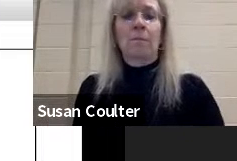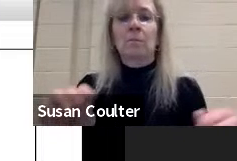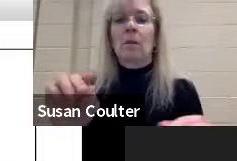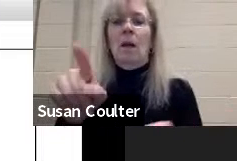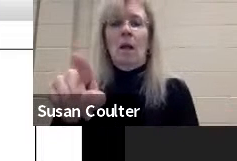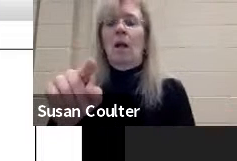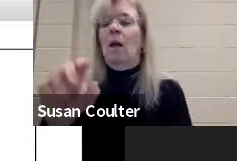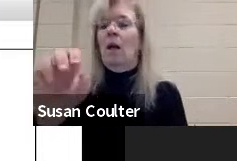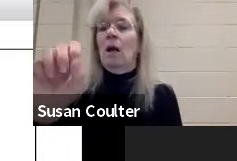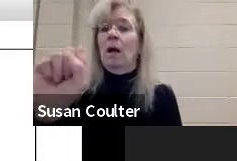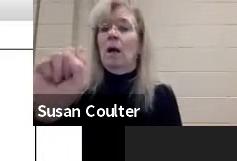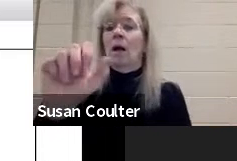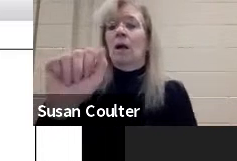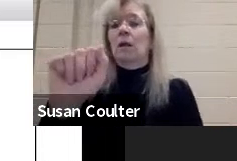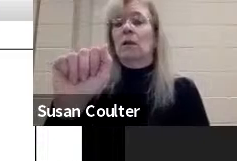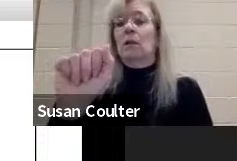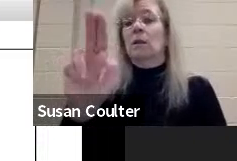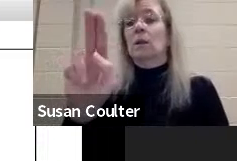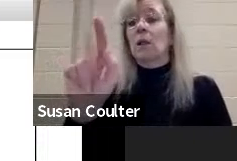Okay.